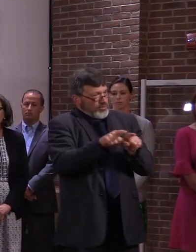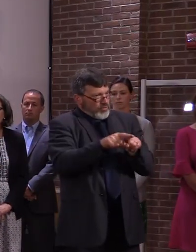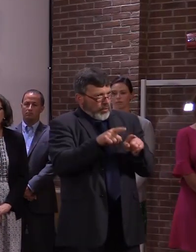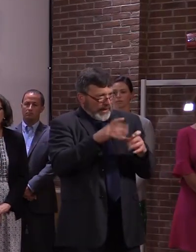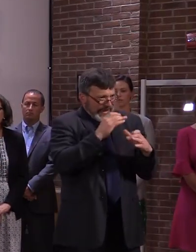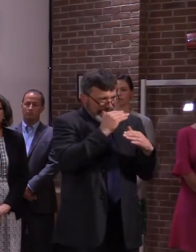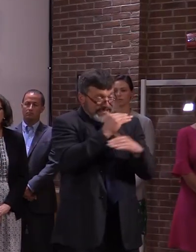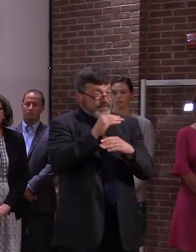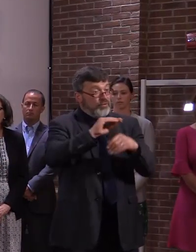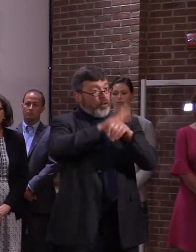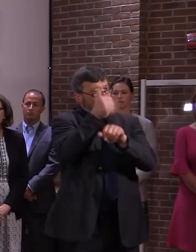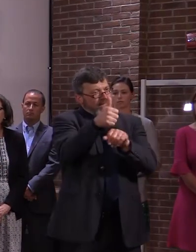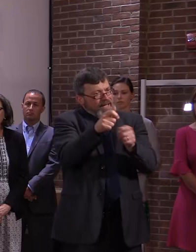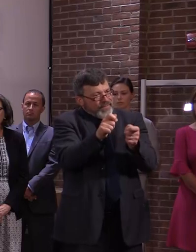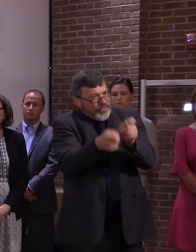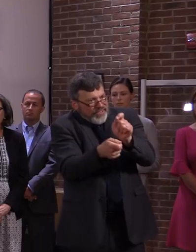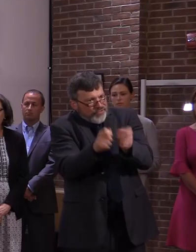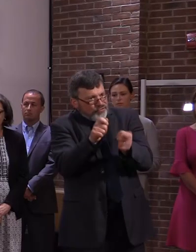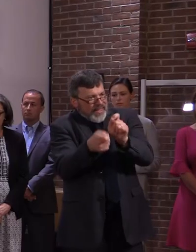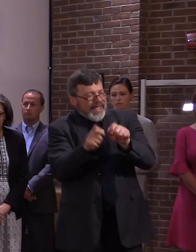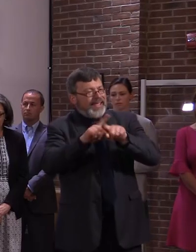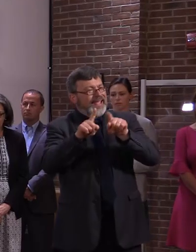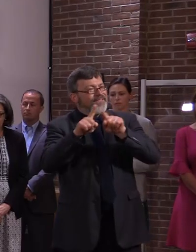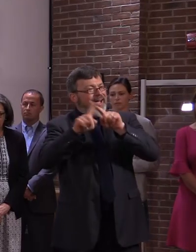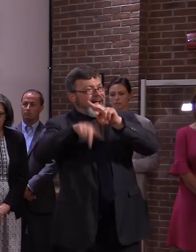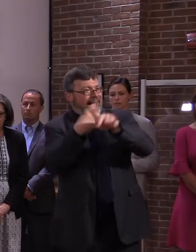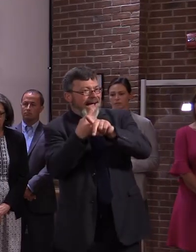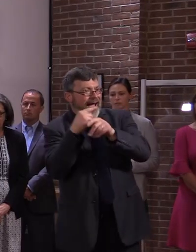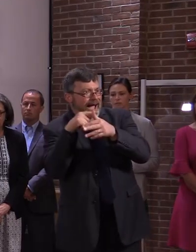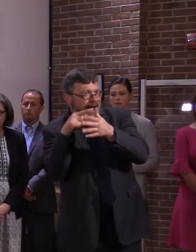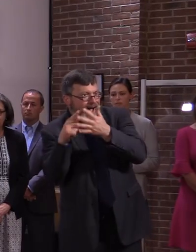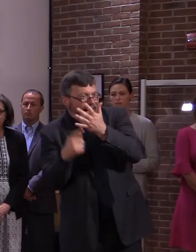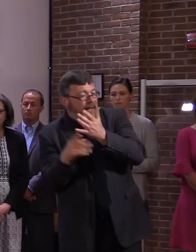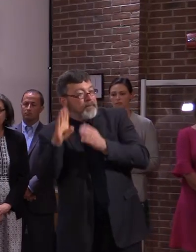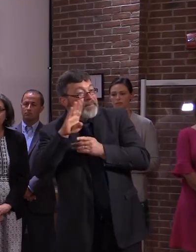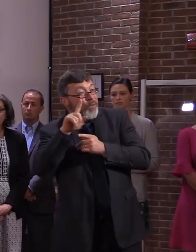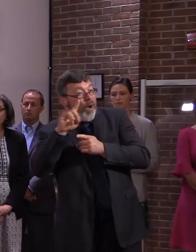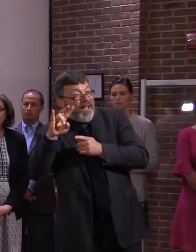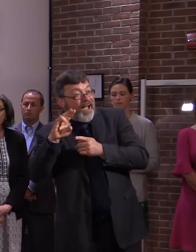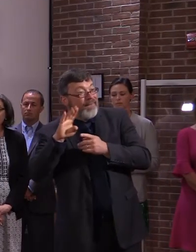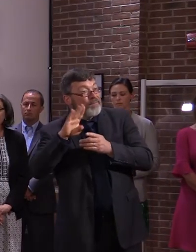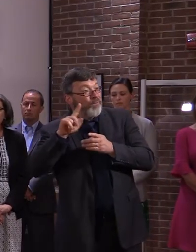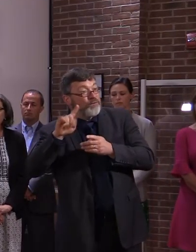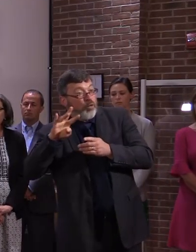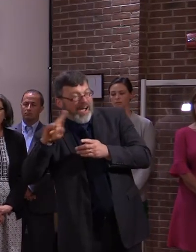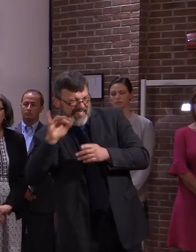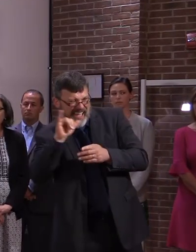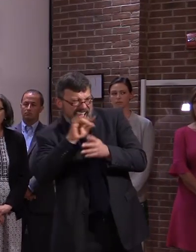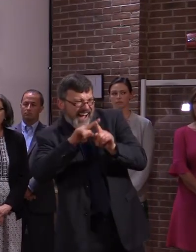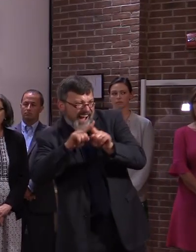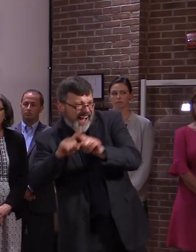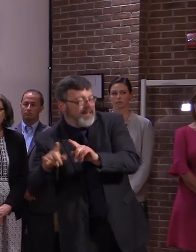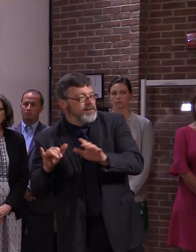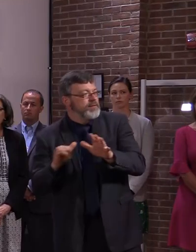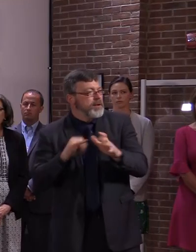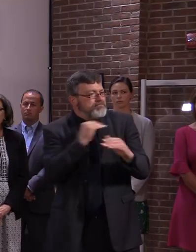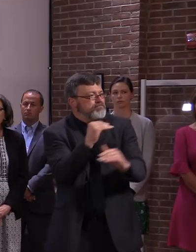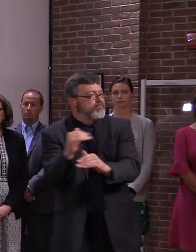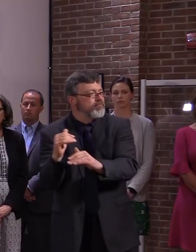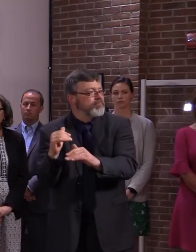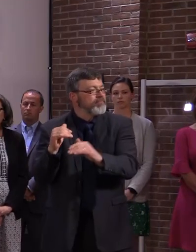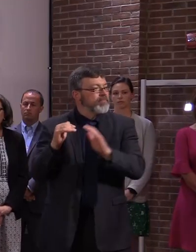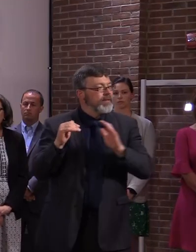developing. This protection is what is allowing us to lift restrictions today. That is public health at